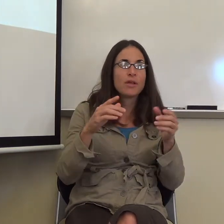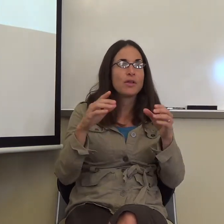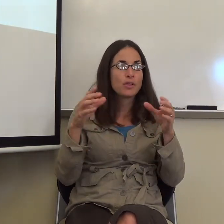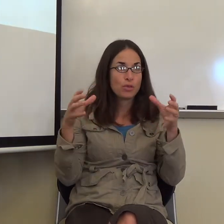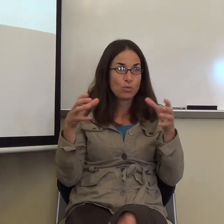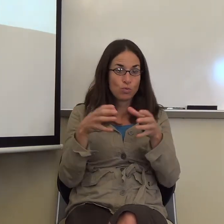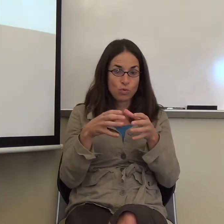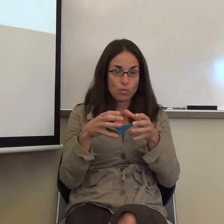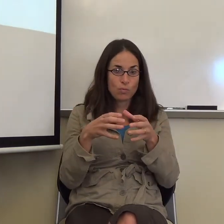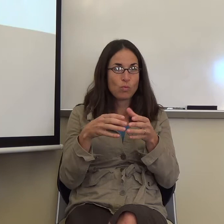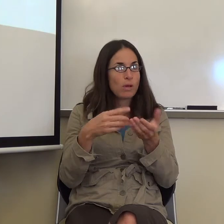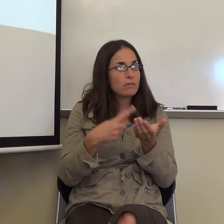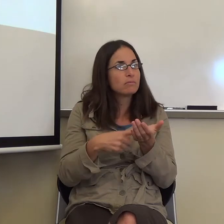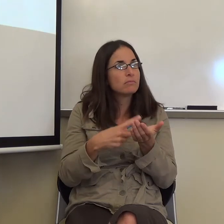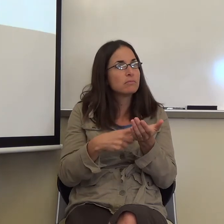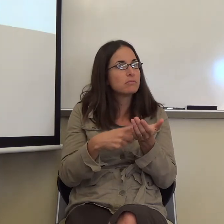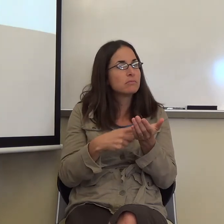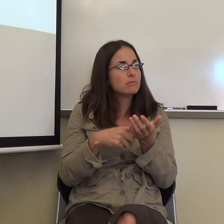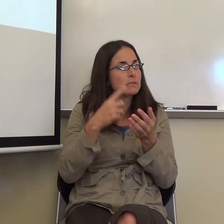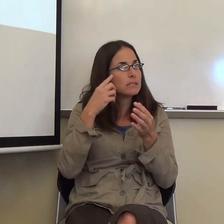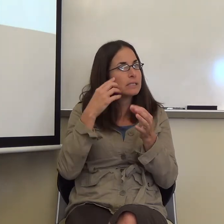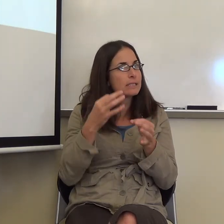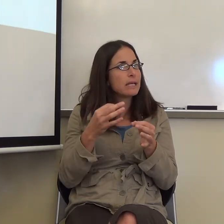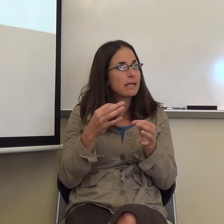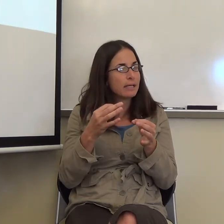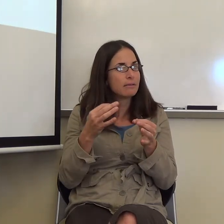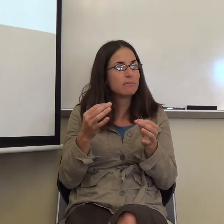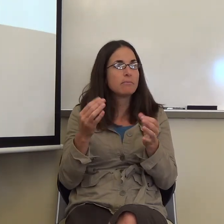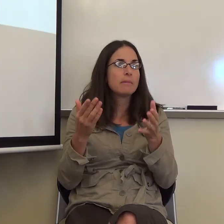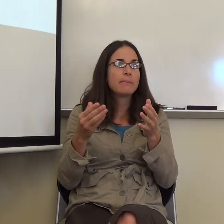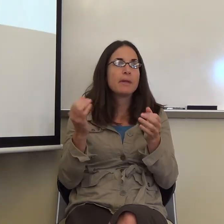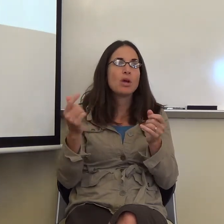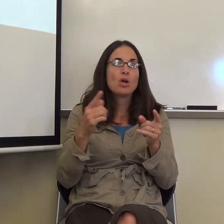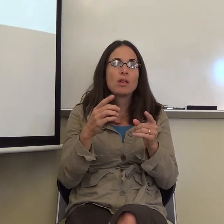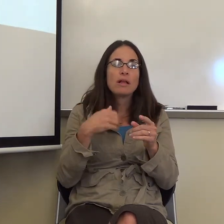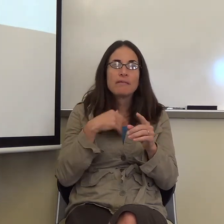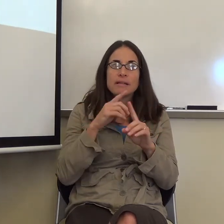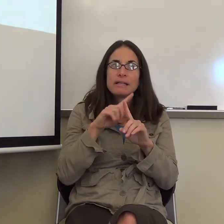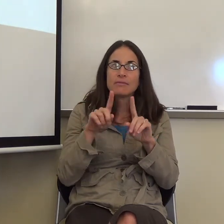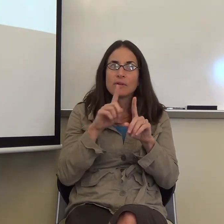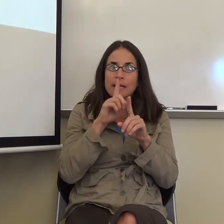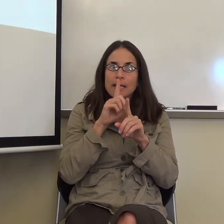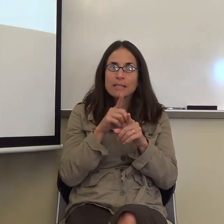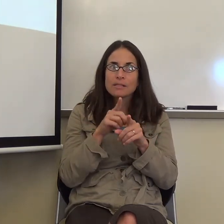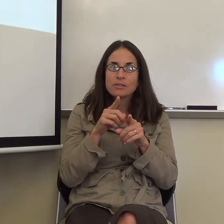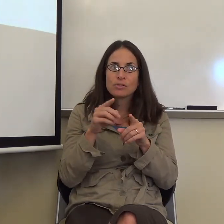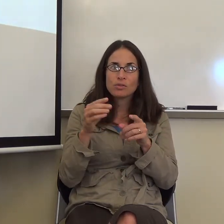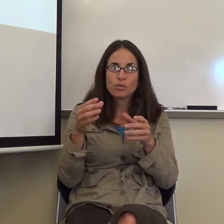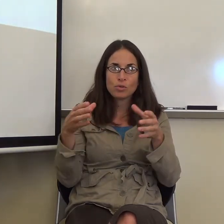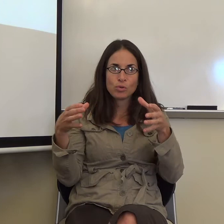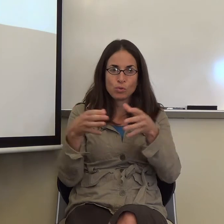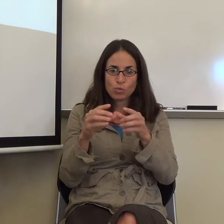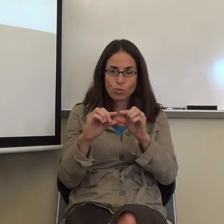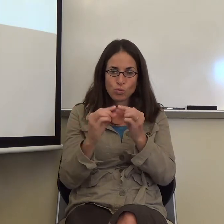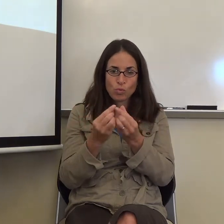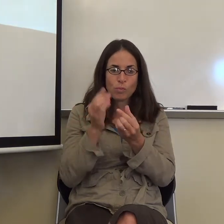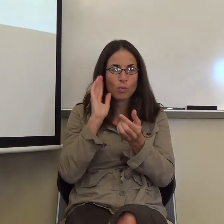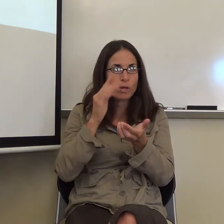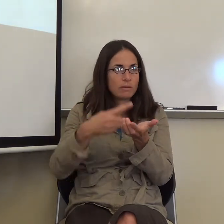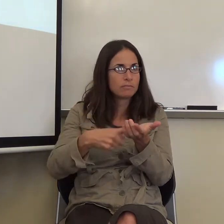a consensus. You all may have a different answer. You guys need to decide which